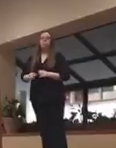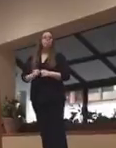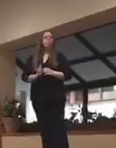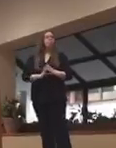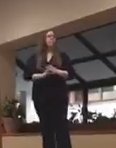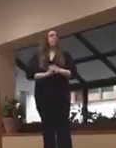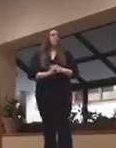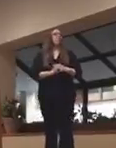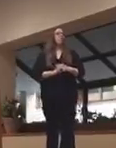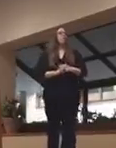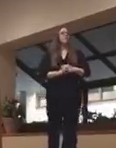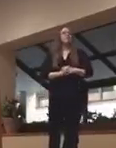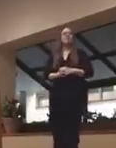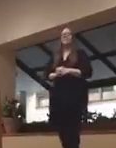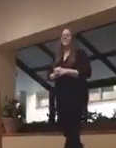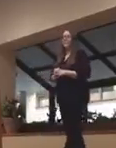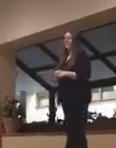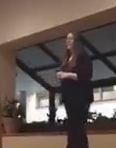force.